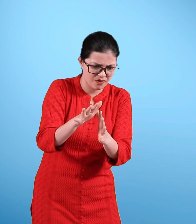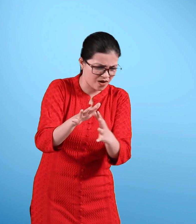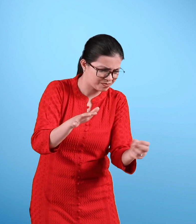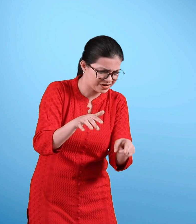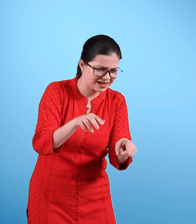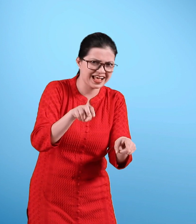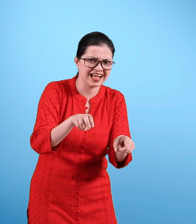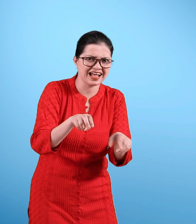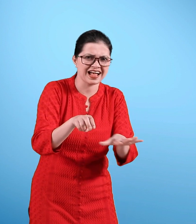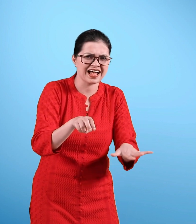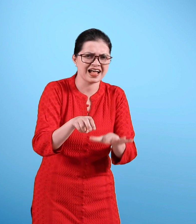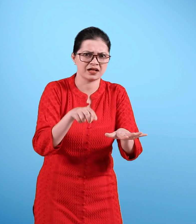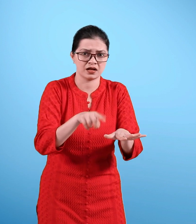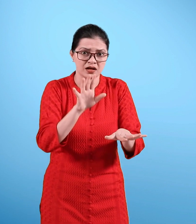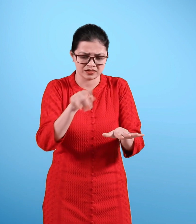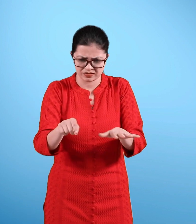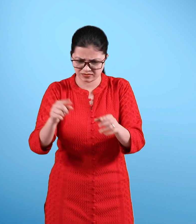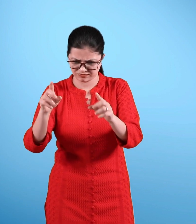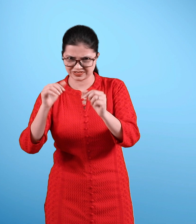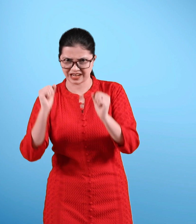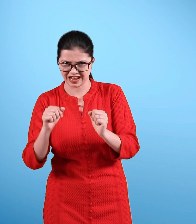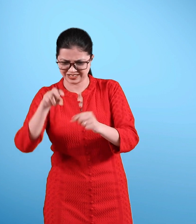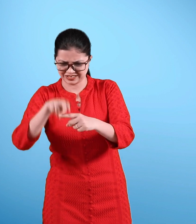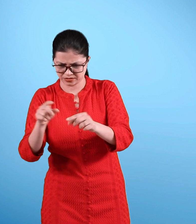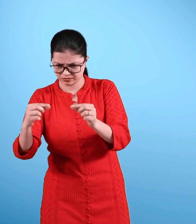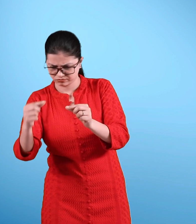Does the shadow give an accurate picture of the shape of the chair?